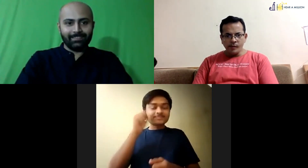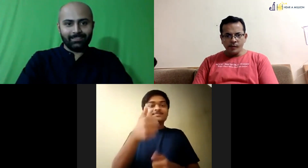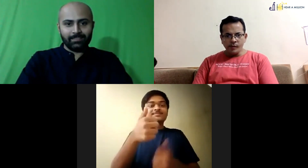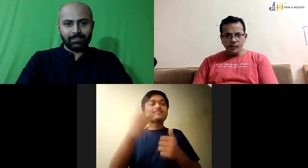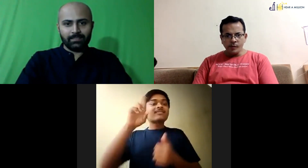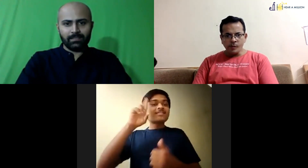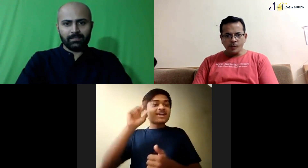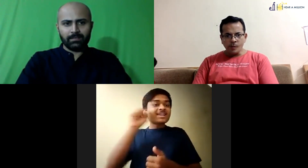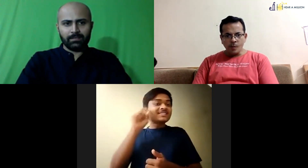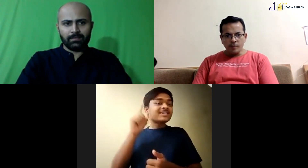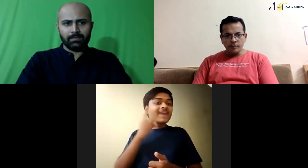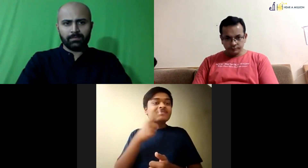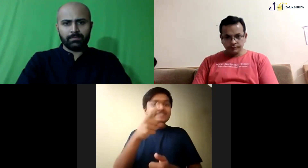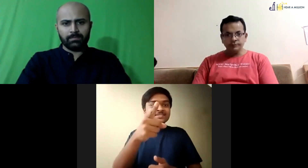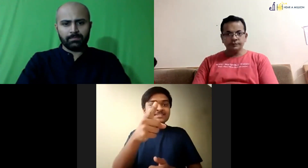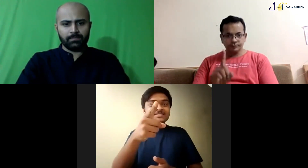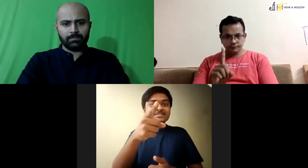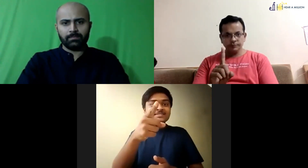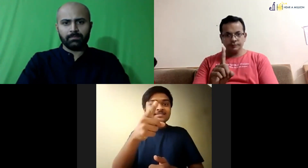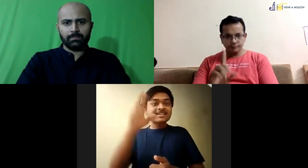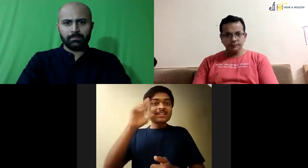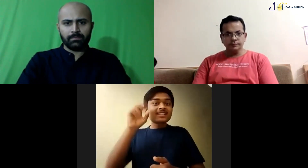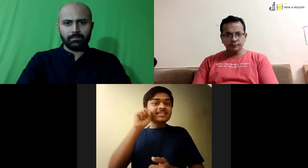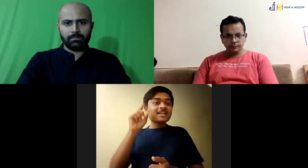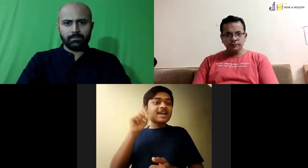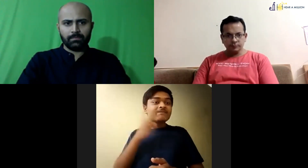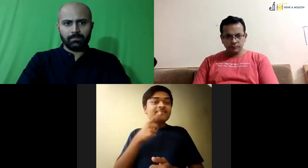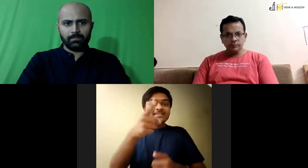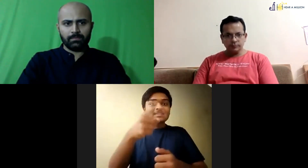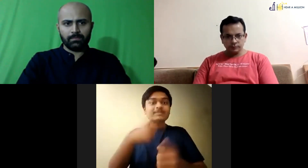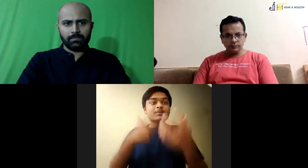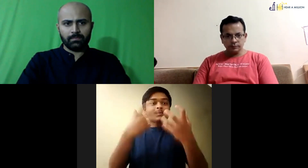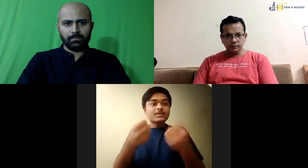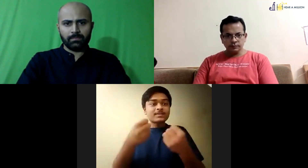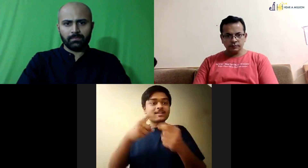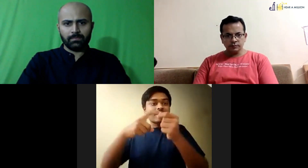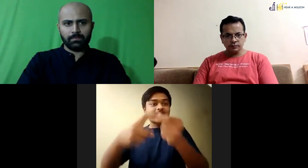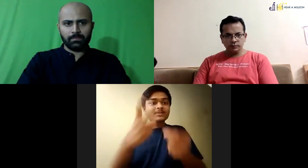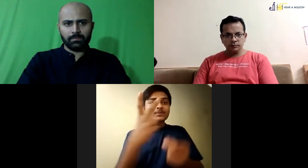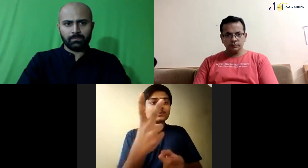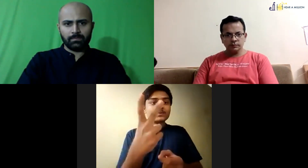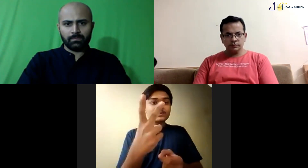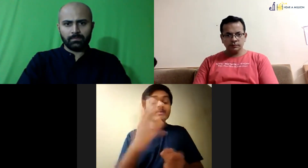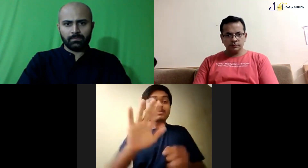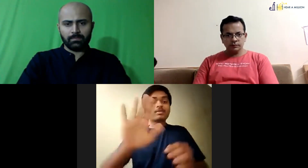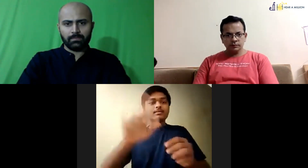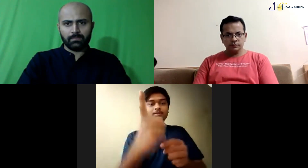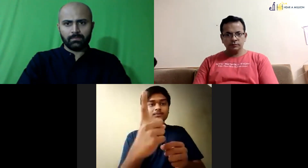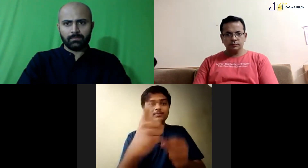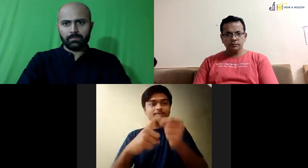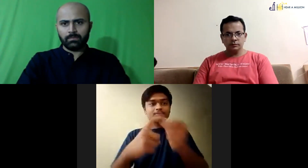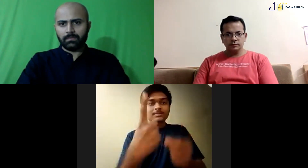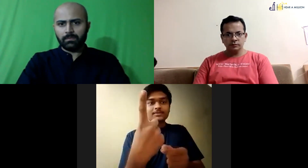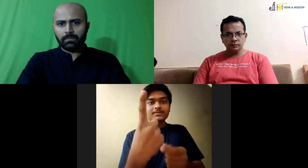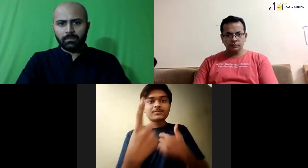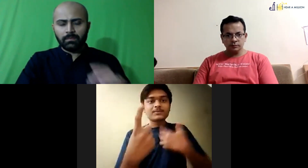one question only. So related to the Usher syndrome, the person who is having a deafness along with Usher syndrome, I